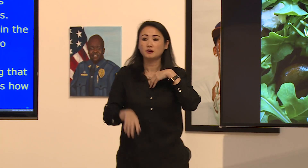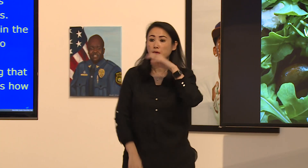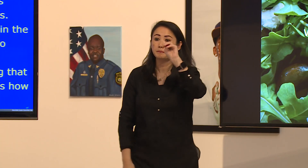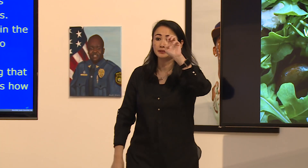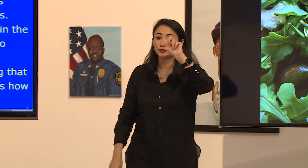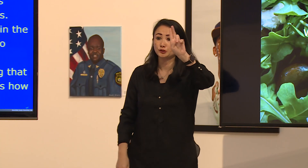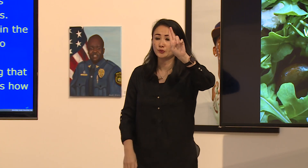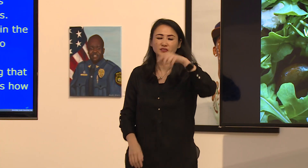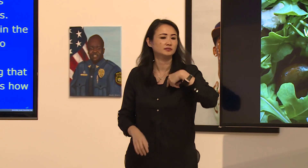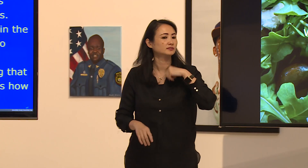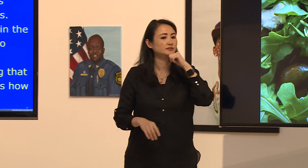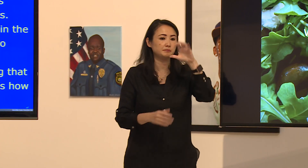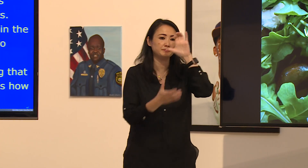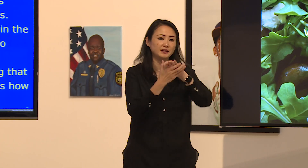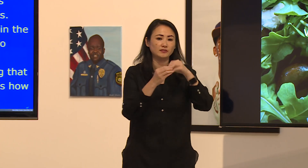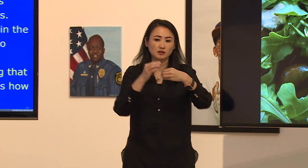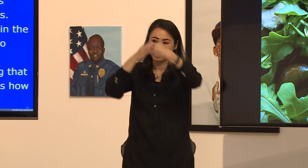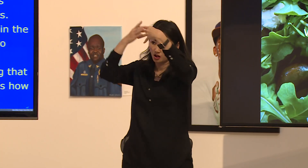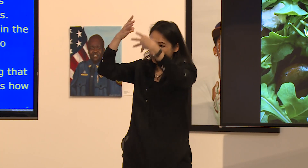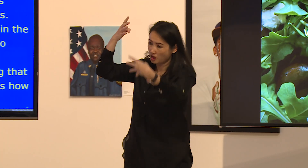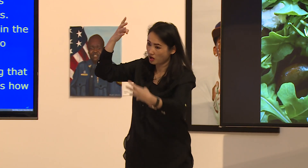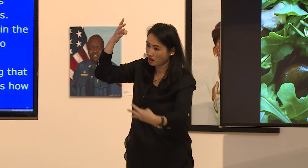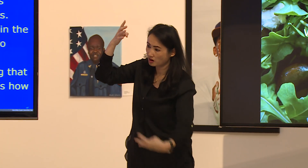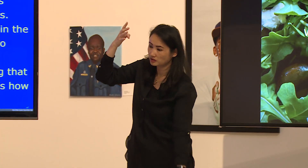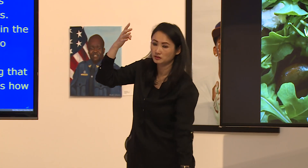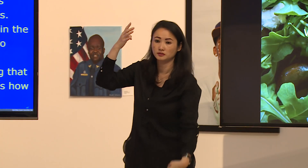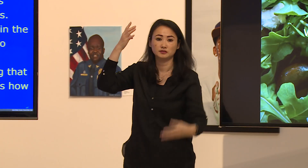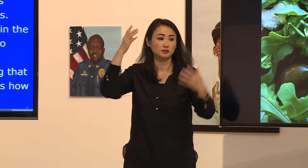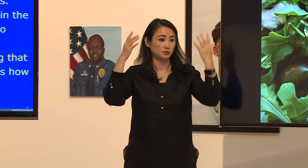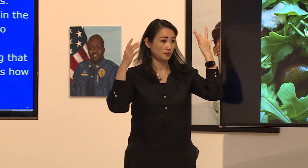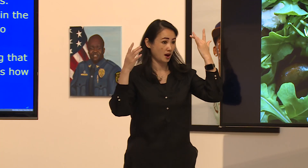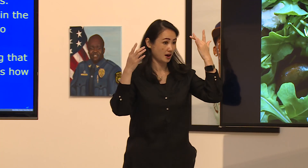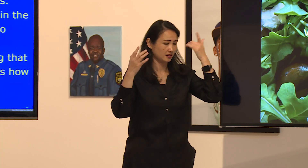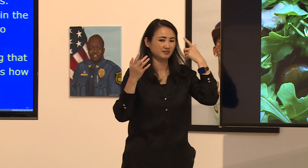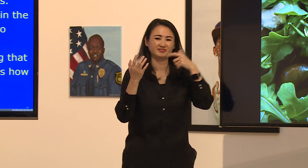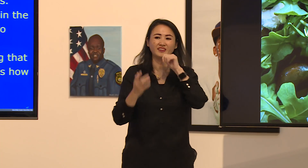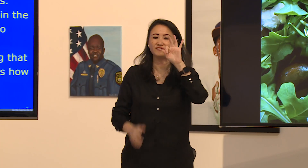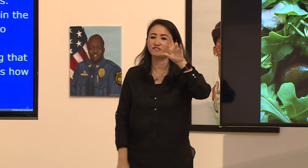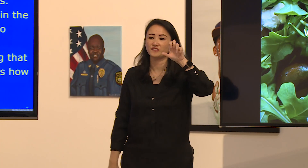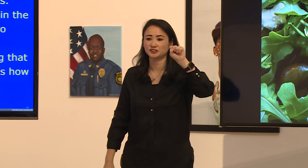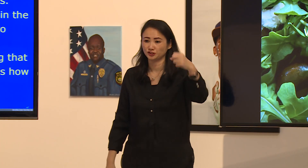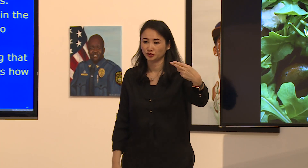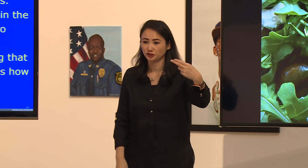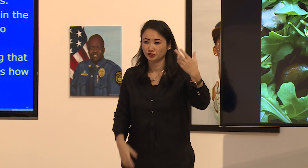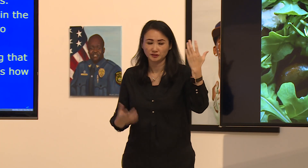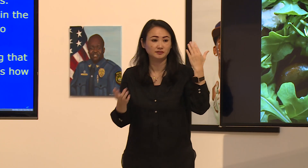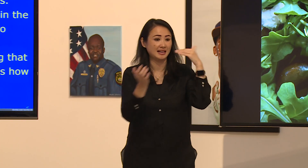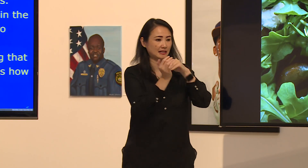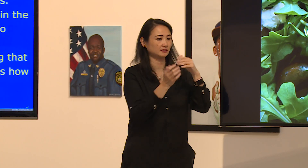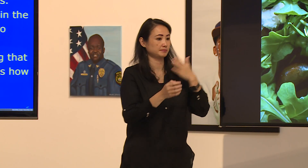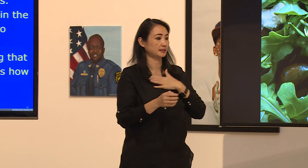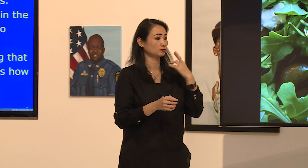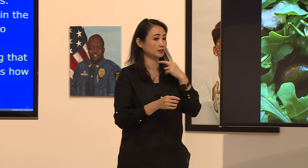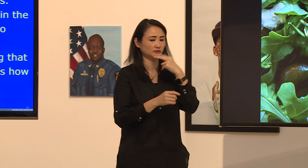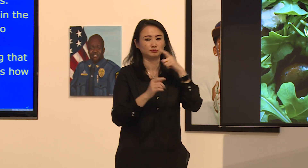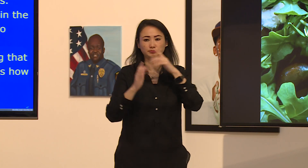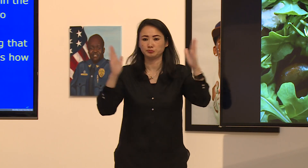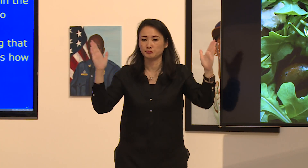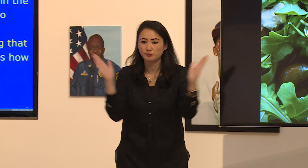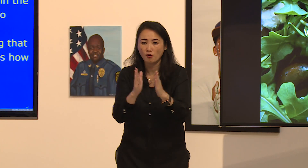Our menu, believe it or not, the extensive amount of things that we provide, they are all fresh. Our restaurant is